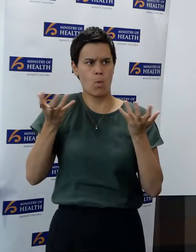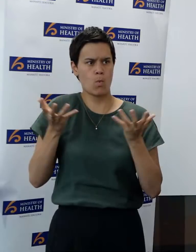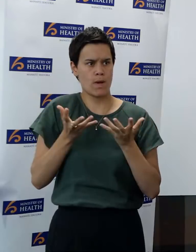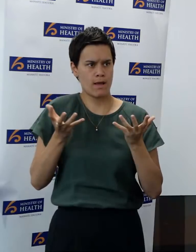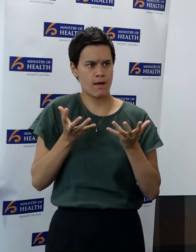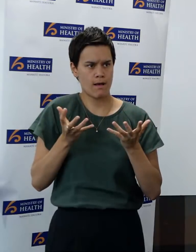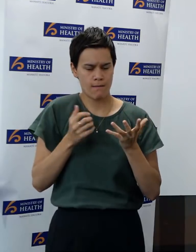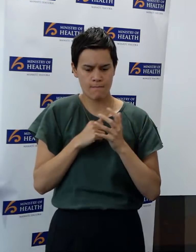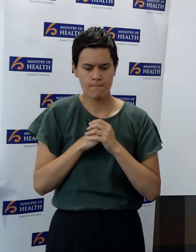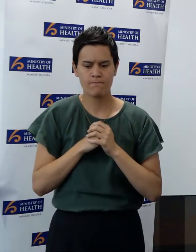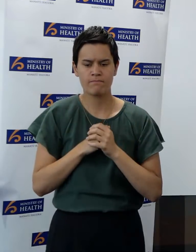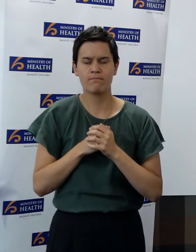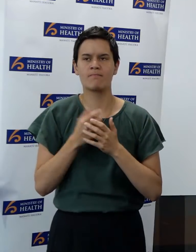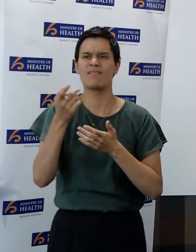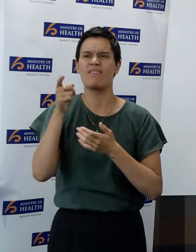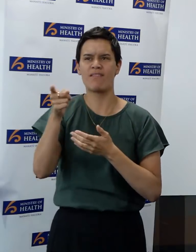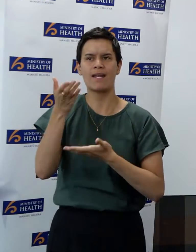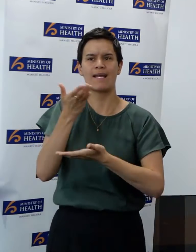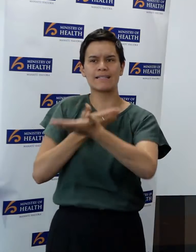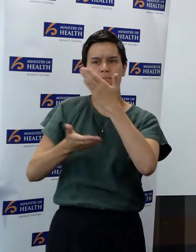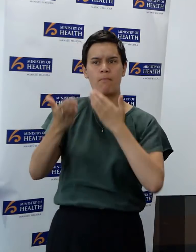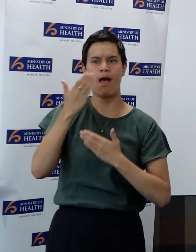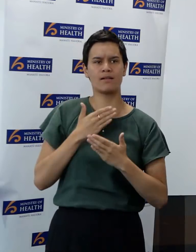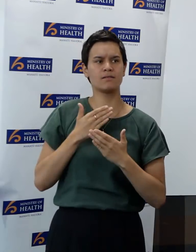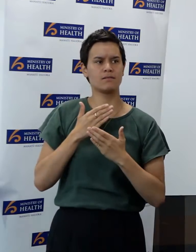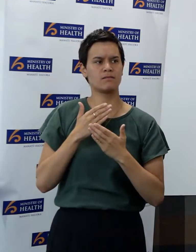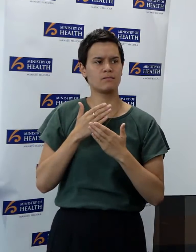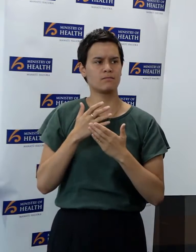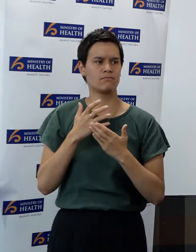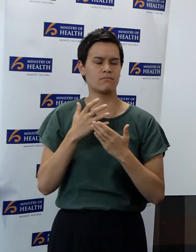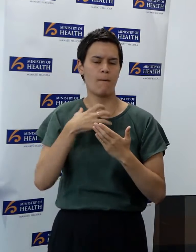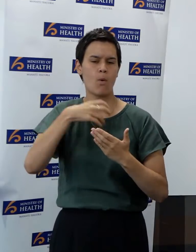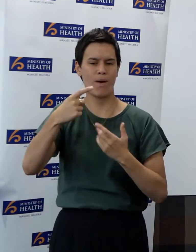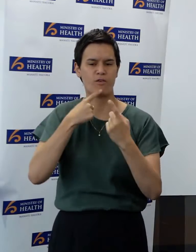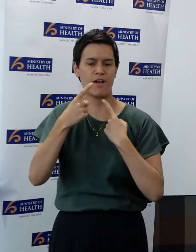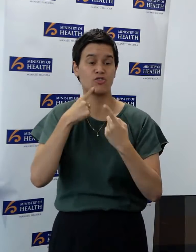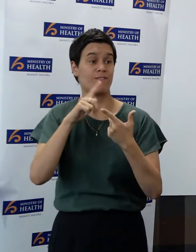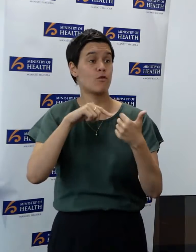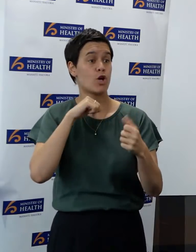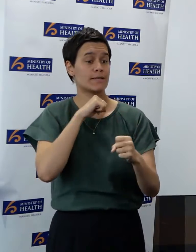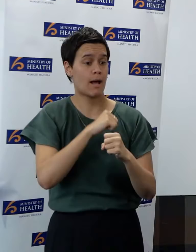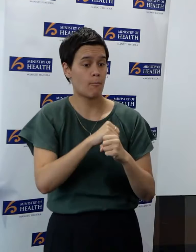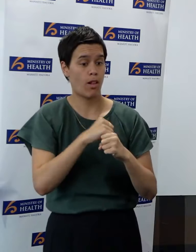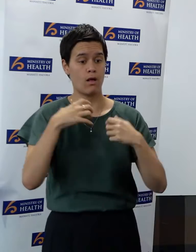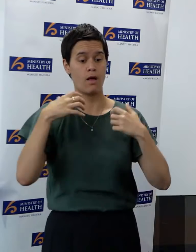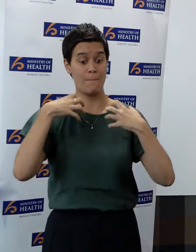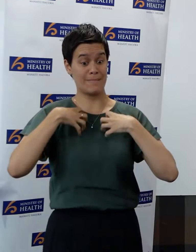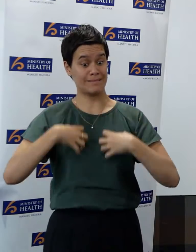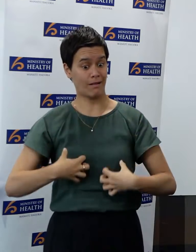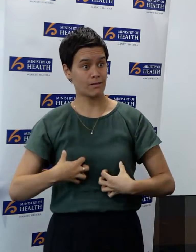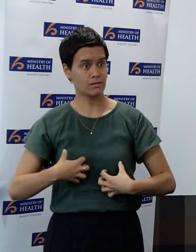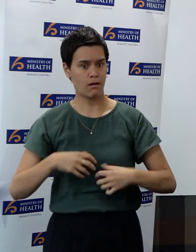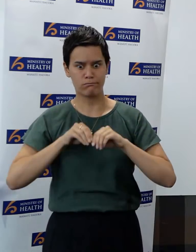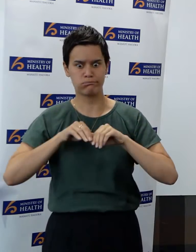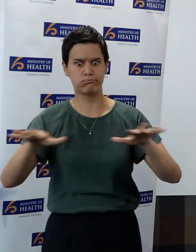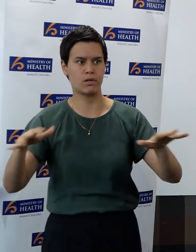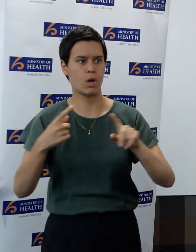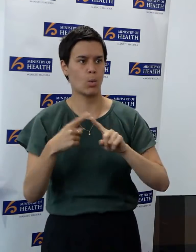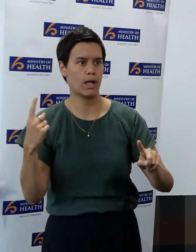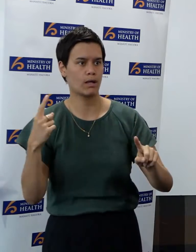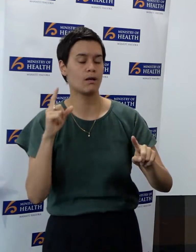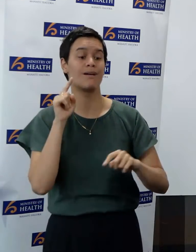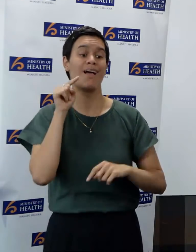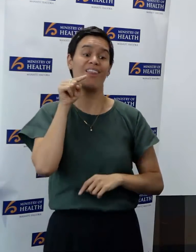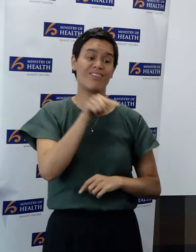Its level of contagiousness is not terribly high. It's nowhere near as high as something like measles. And as we